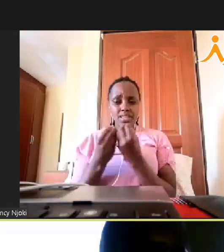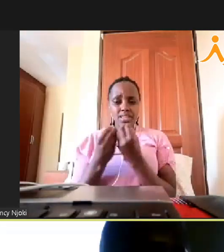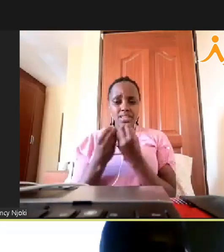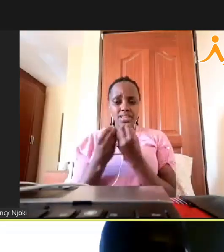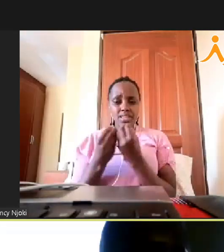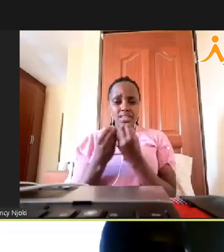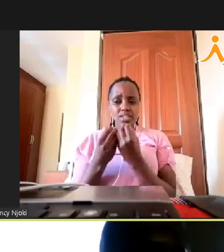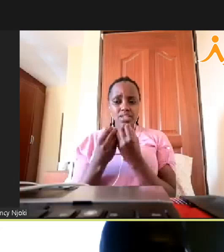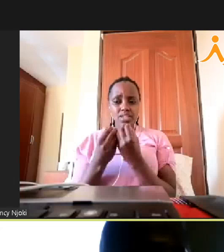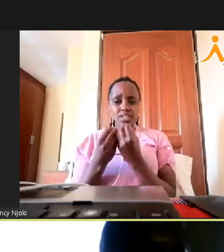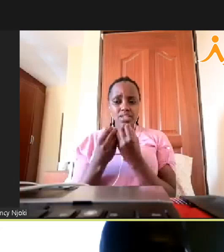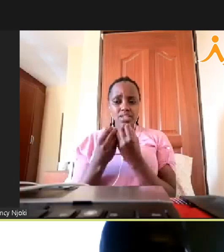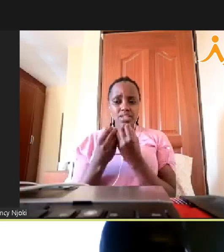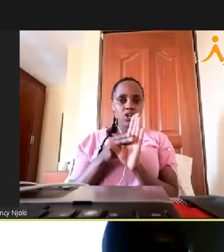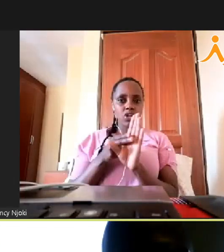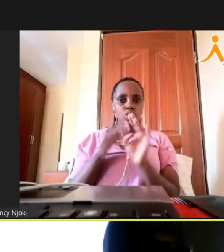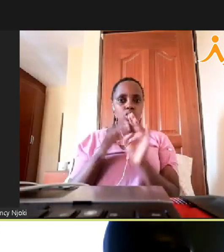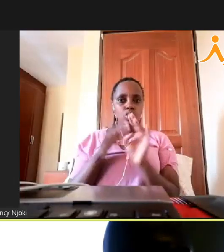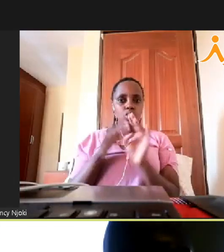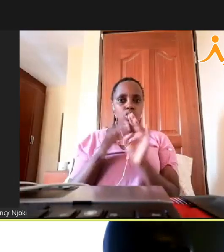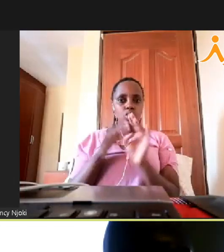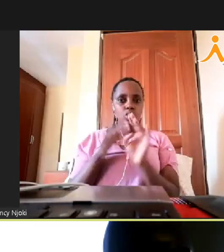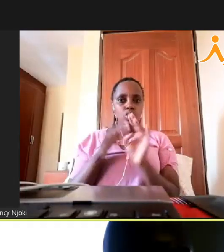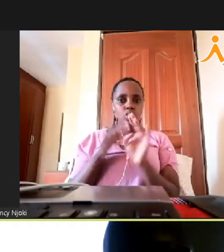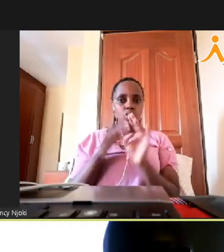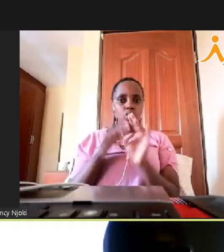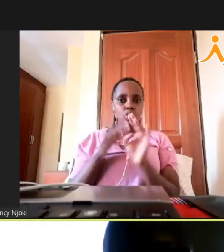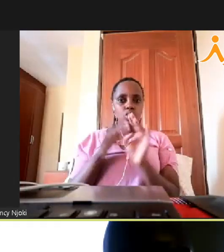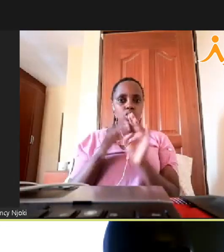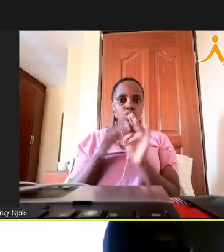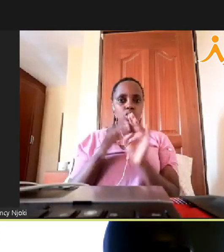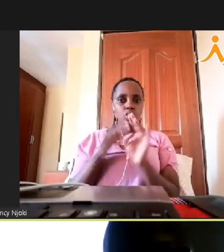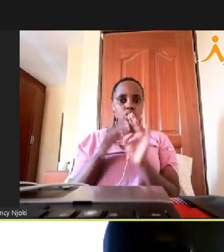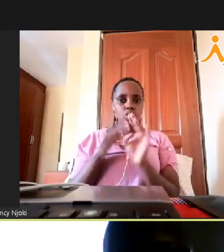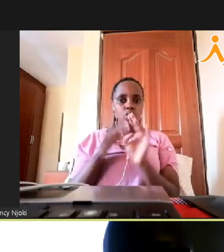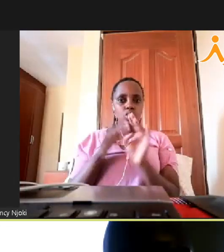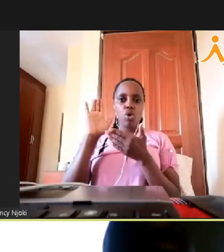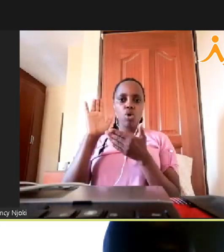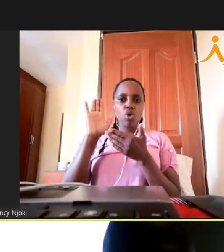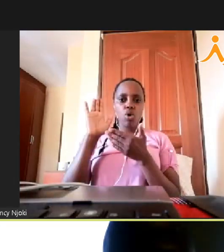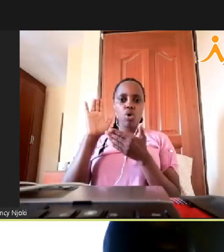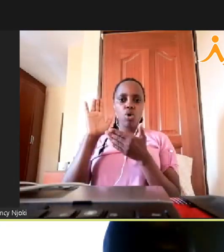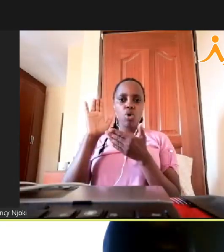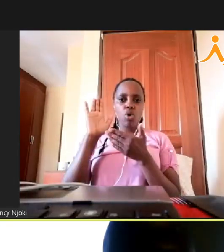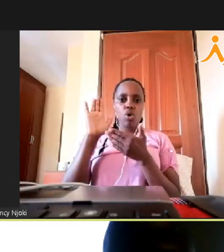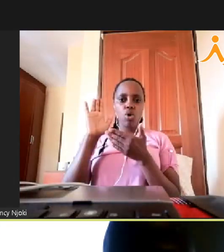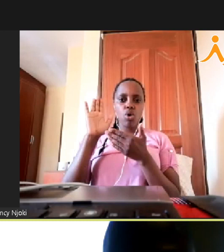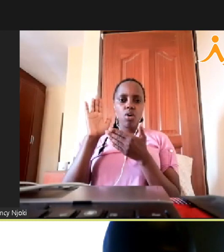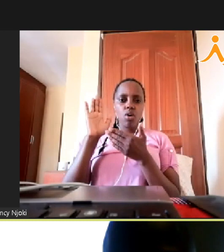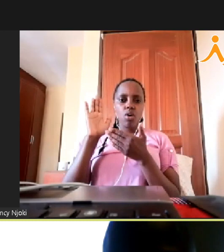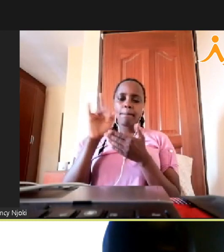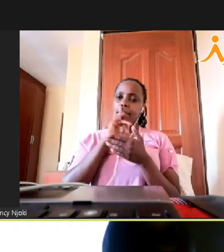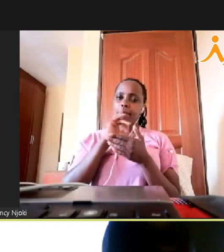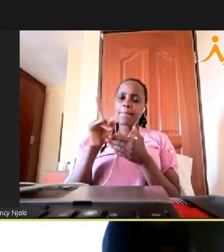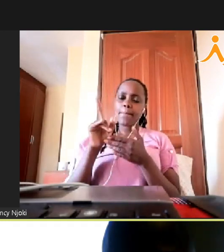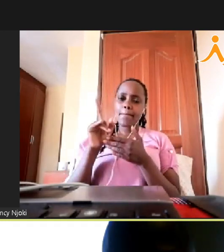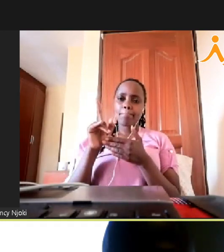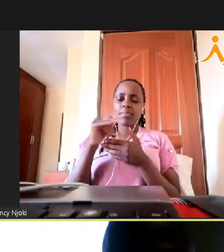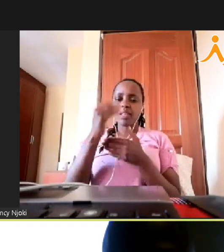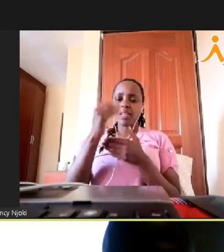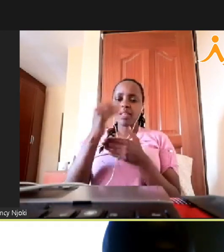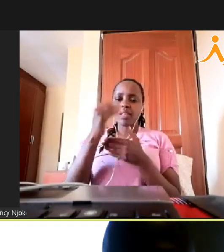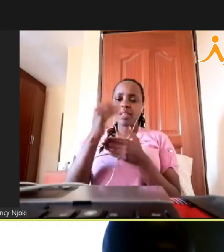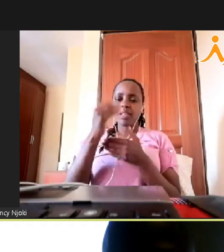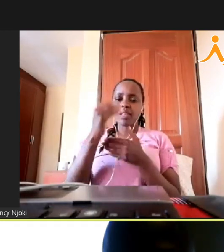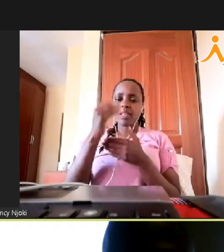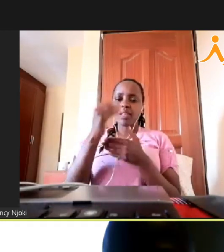the participation could have been more. And I'm sure as a Child Rights